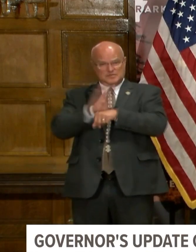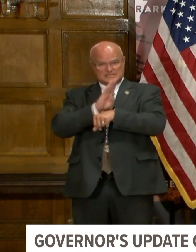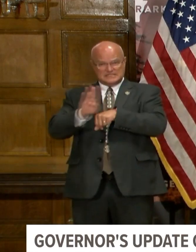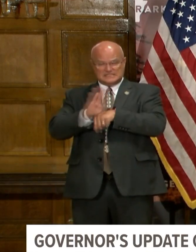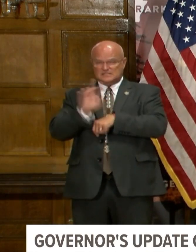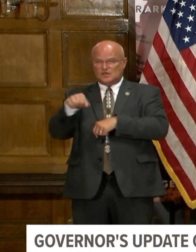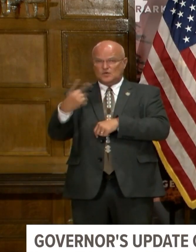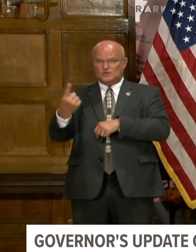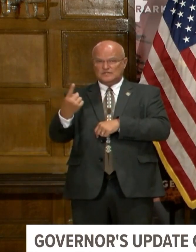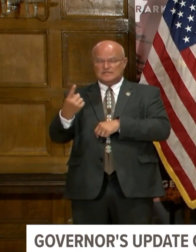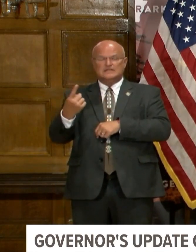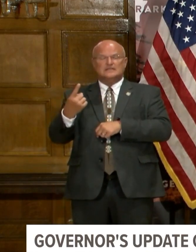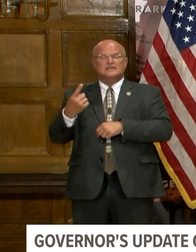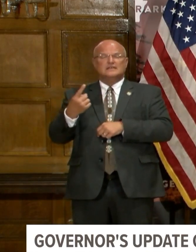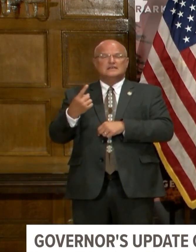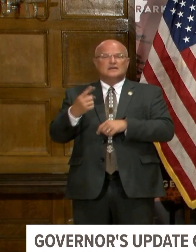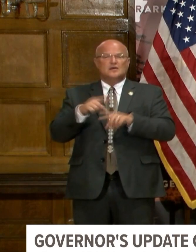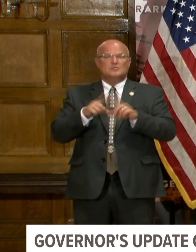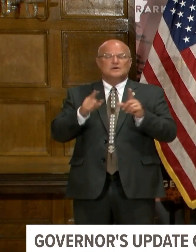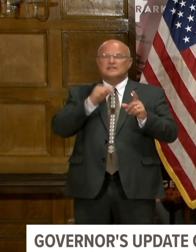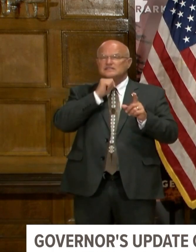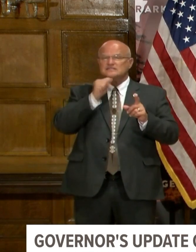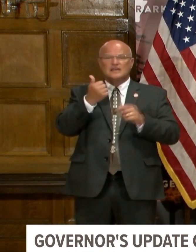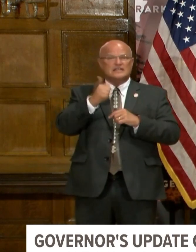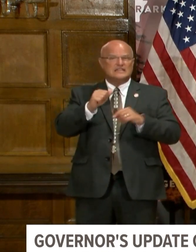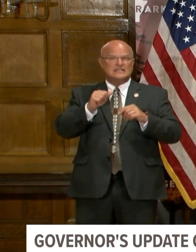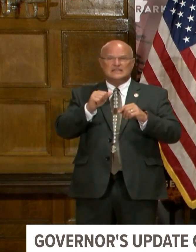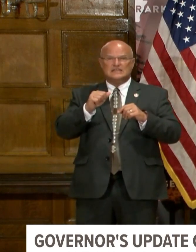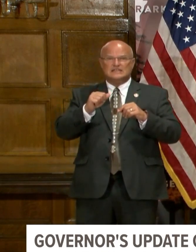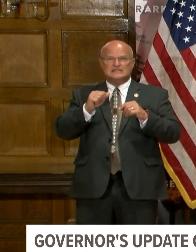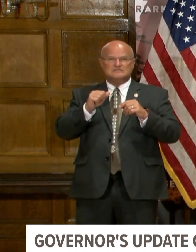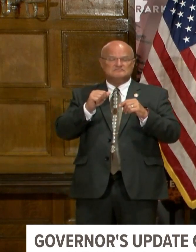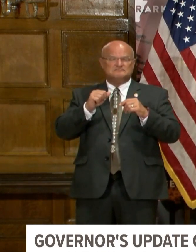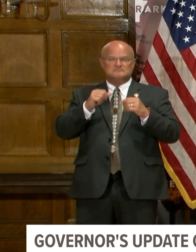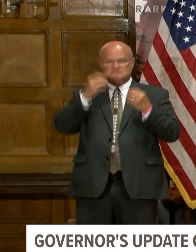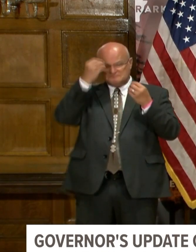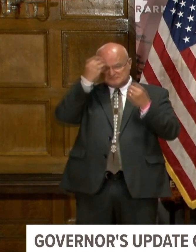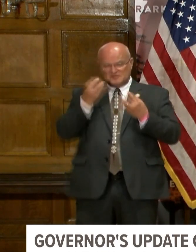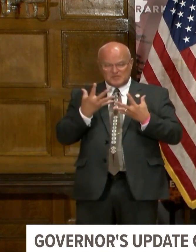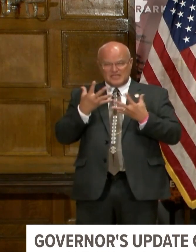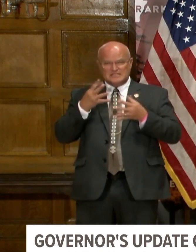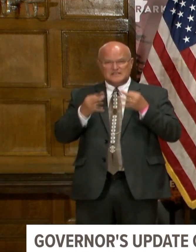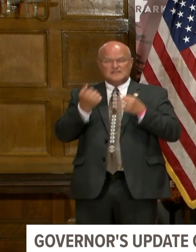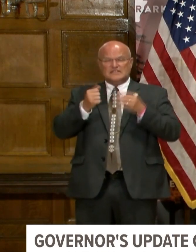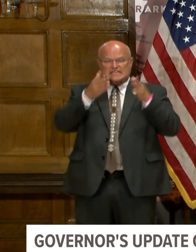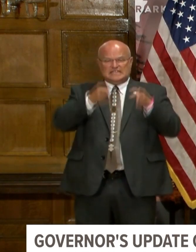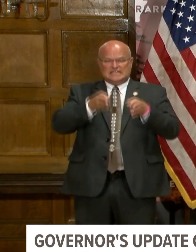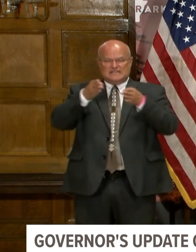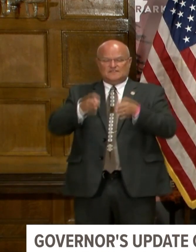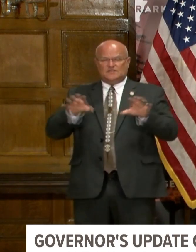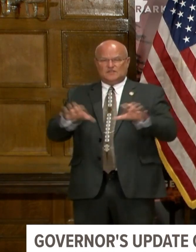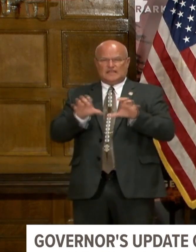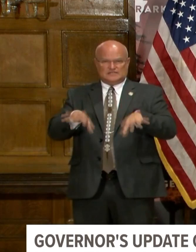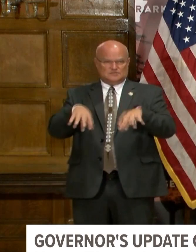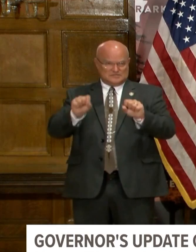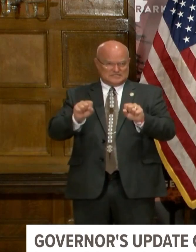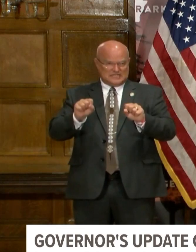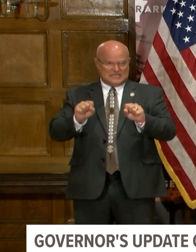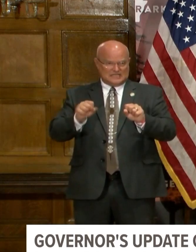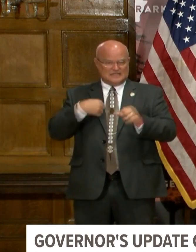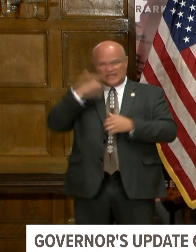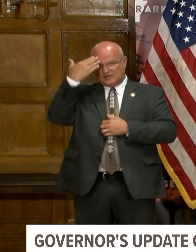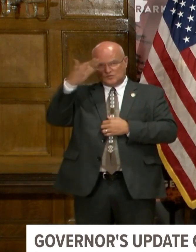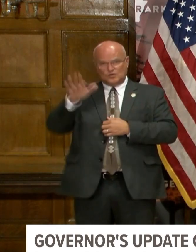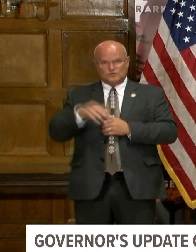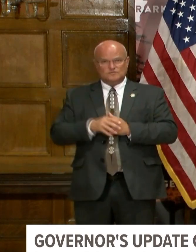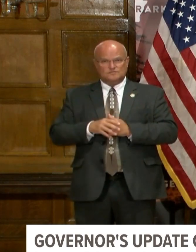for business establishments. But there's not any repository of information if there's any individual action that's taken, and I'm not